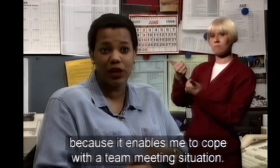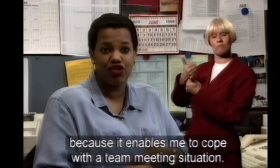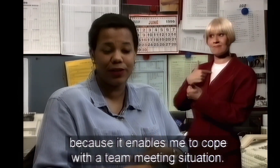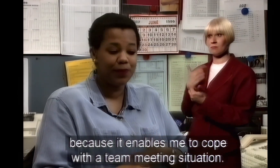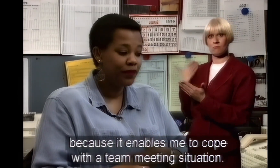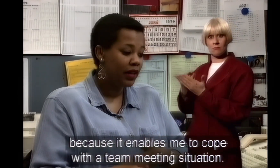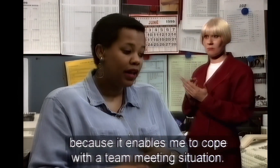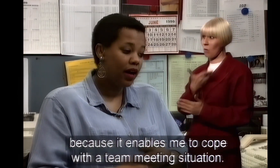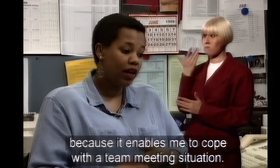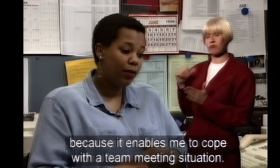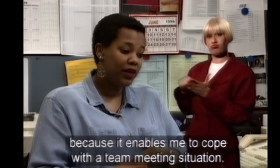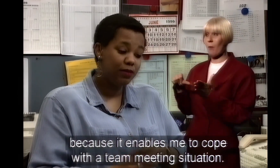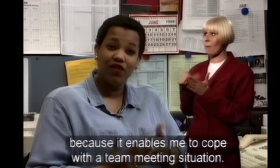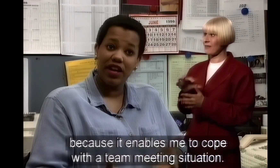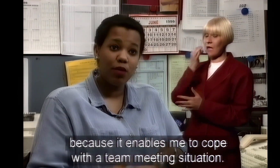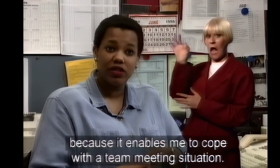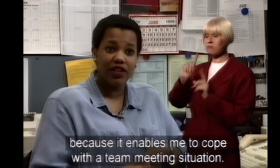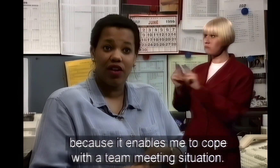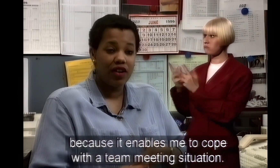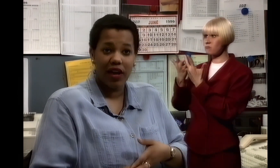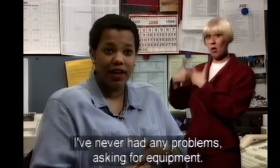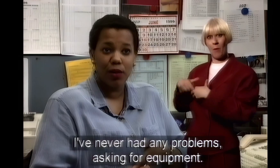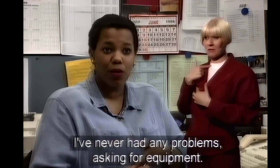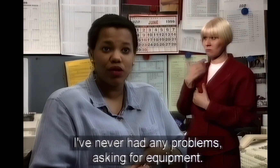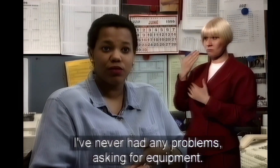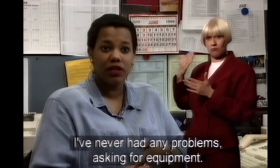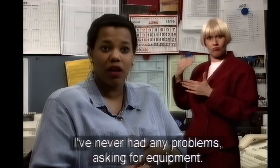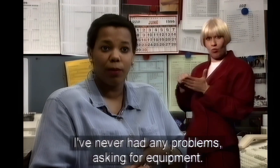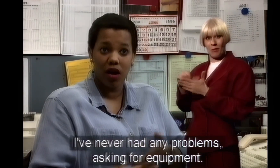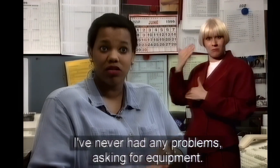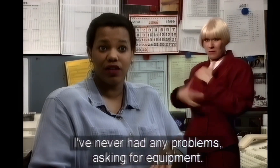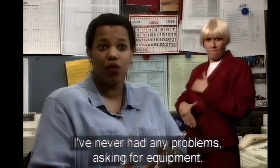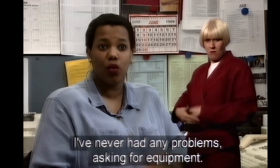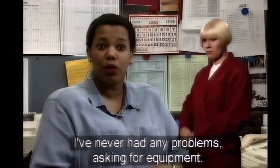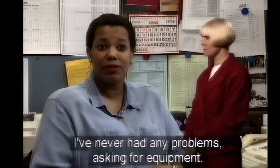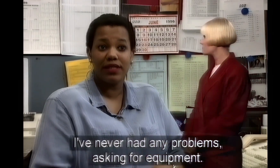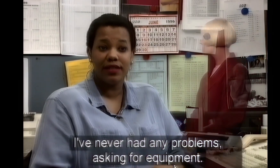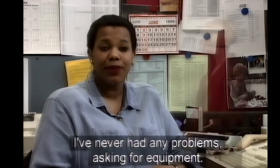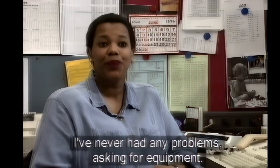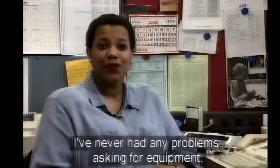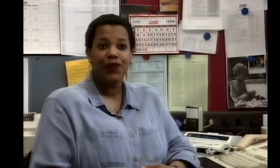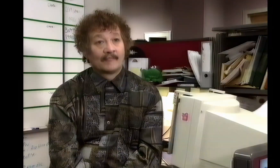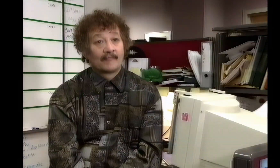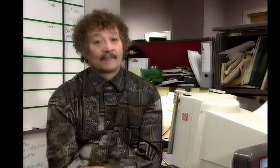situation. It's been very positive. I've never had any problems asking for equipment.